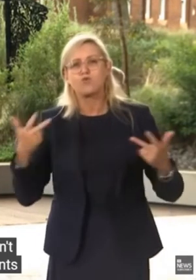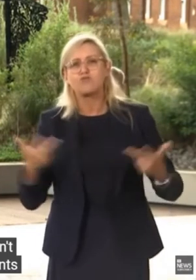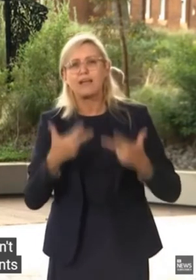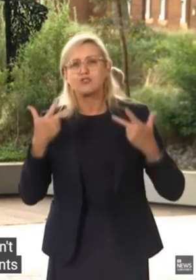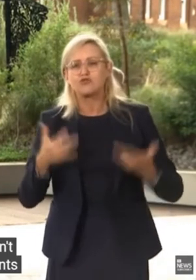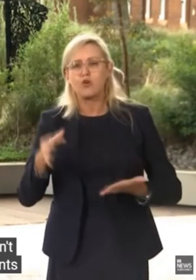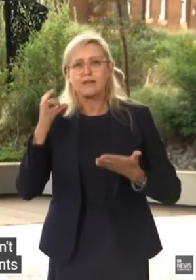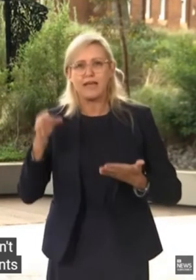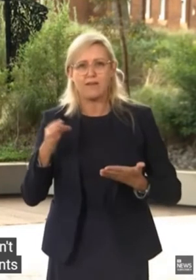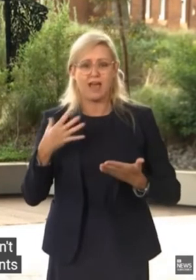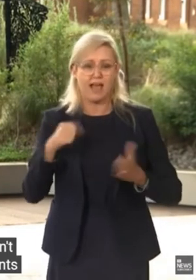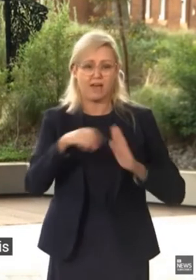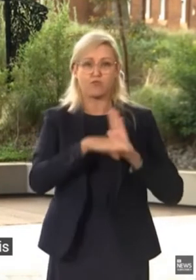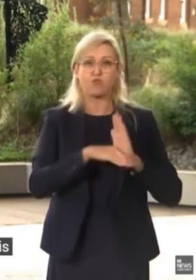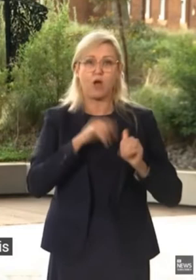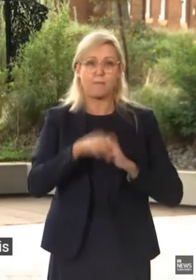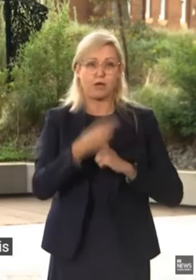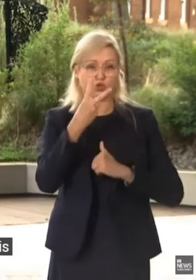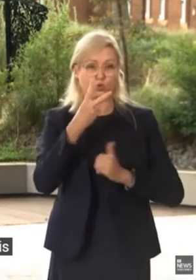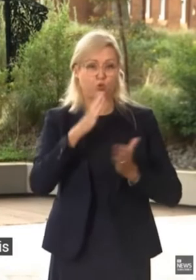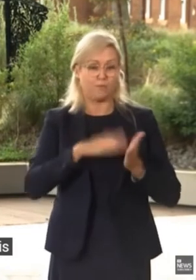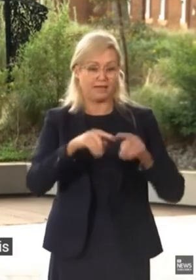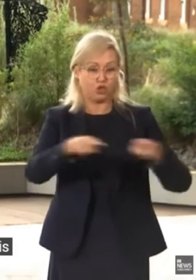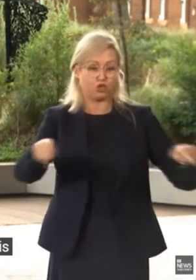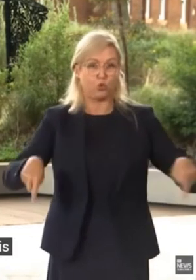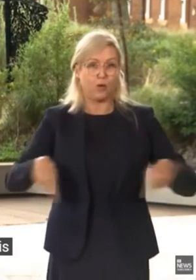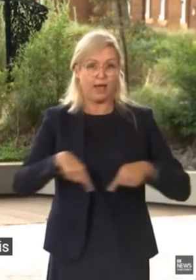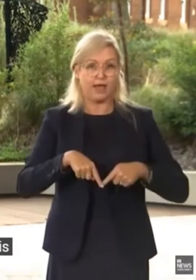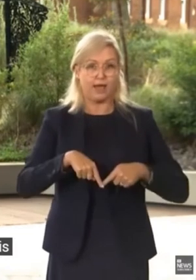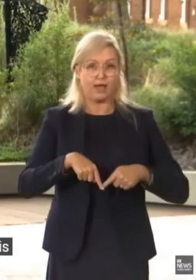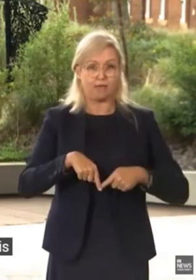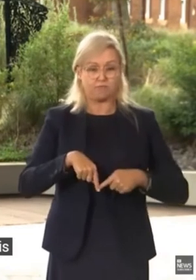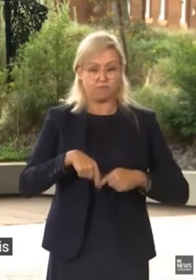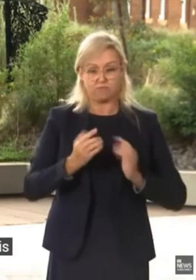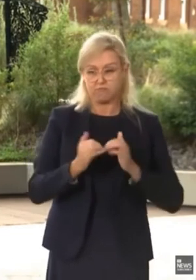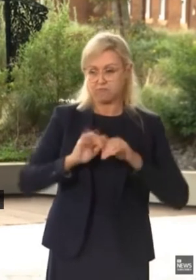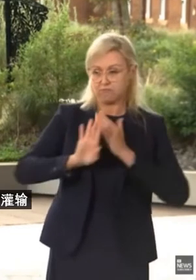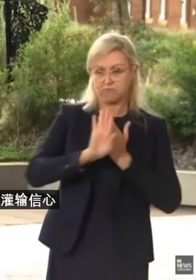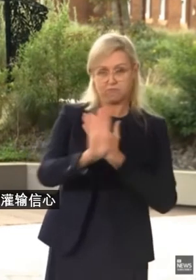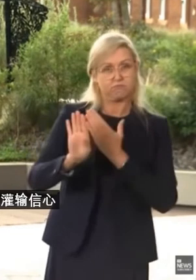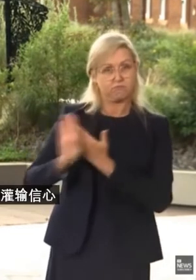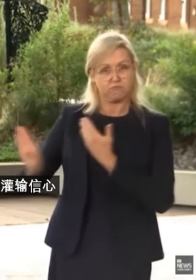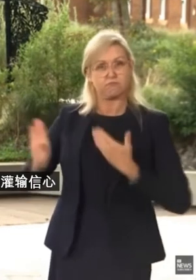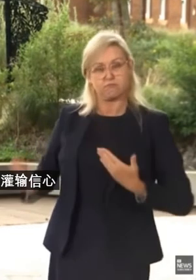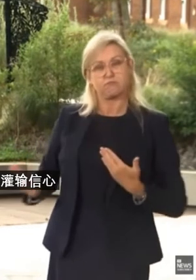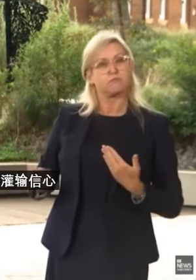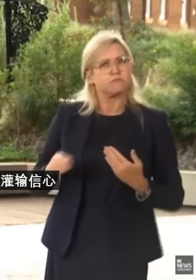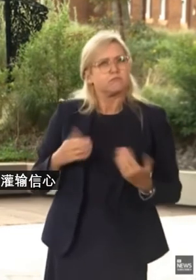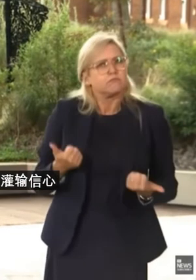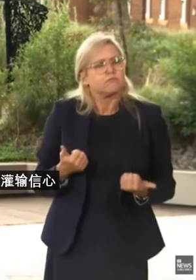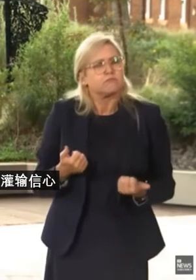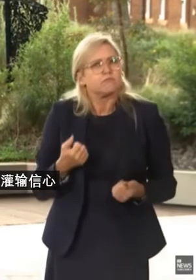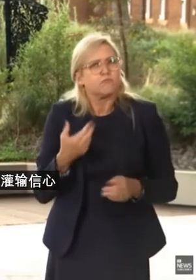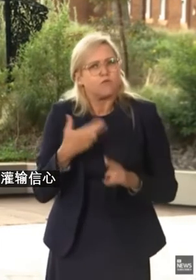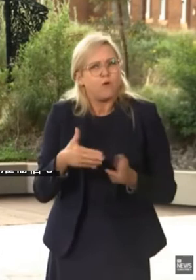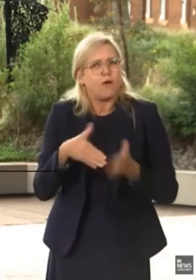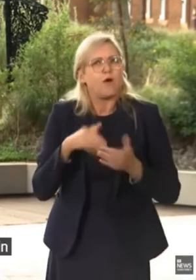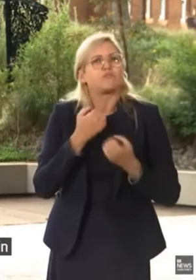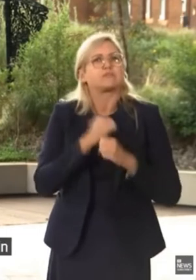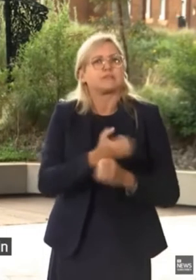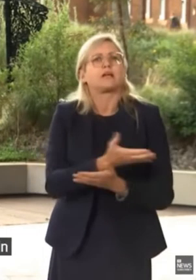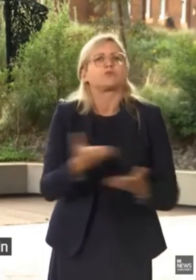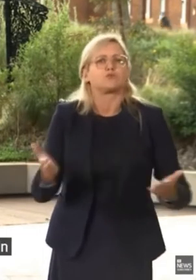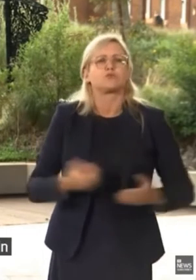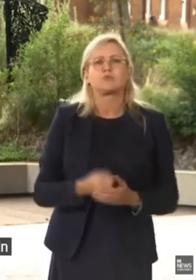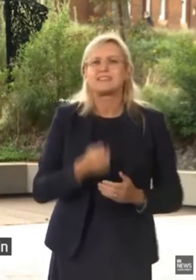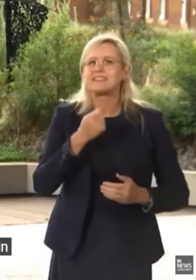small impediment, but ultimately it's also about instilling confidence. If our people are confident in going out, our measures have all been about, through this